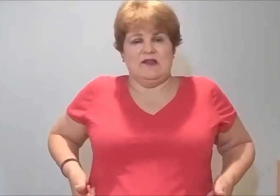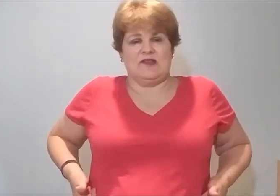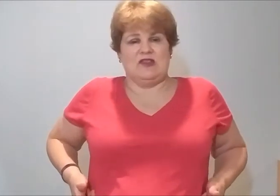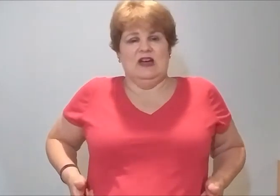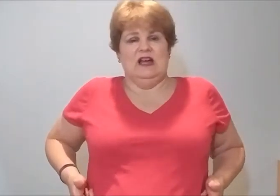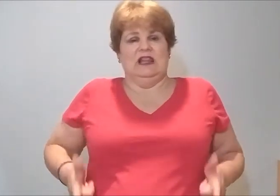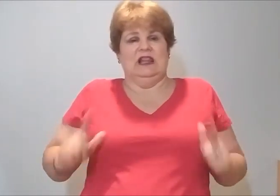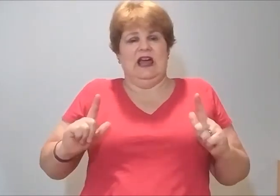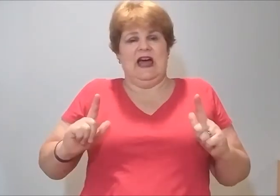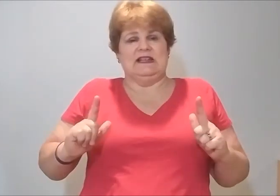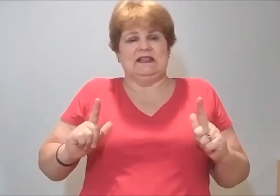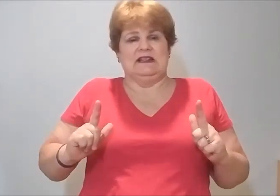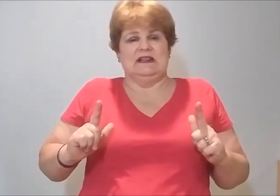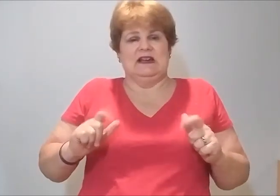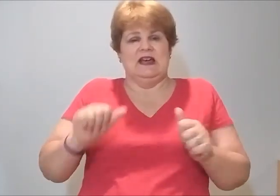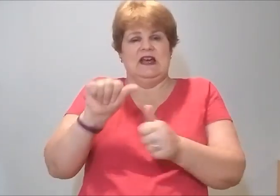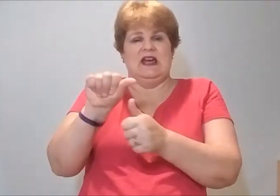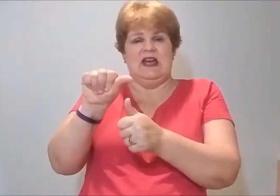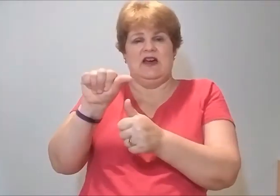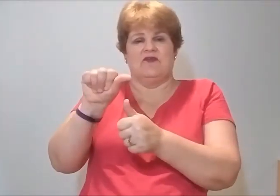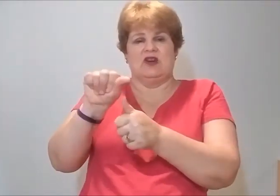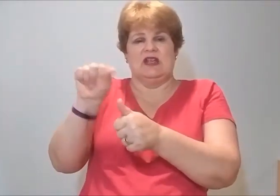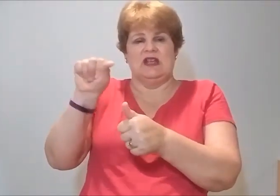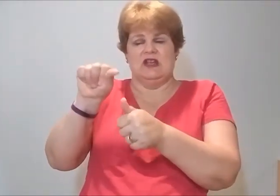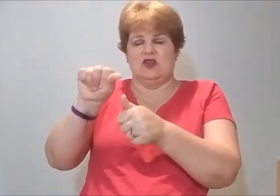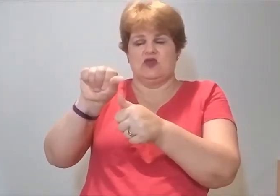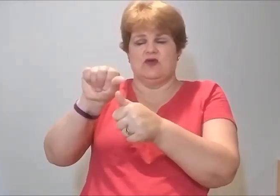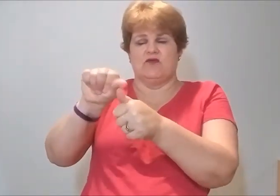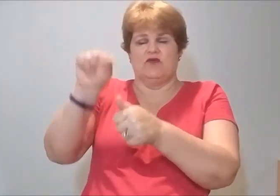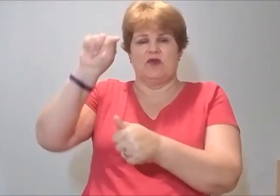waist, let. Every